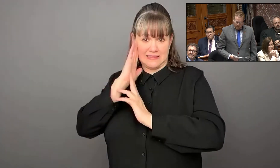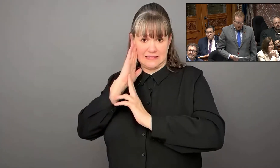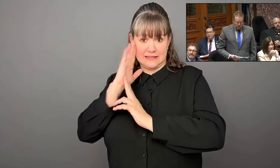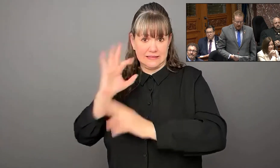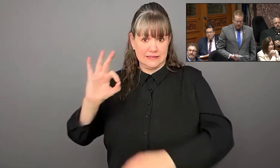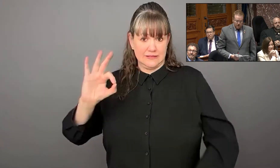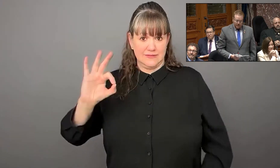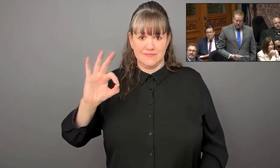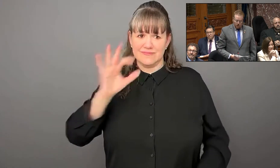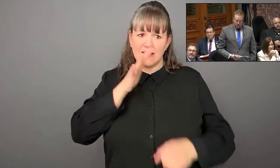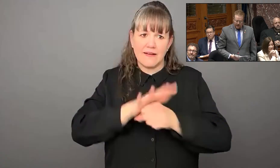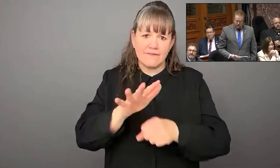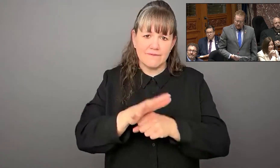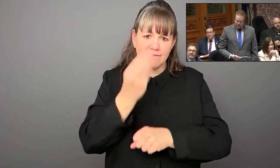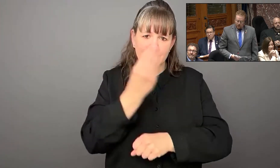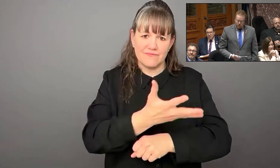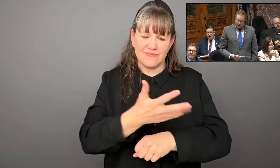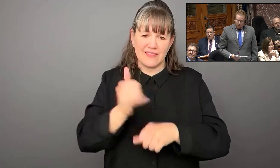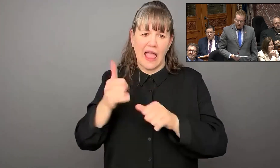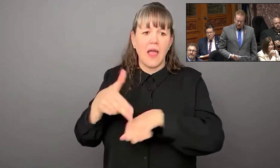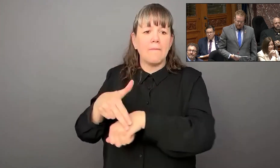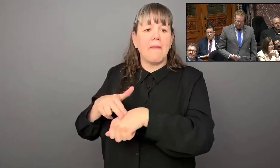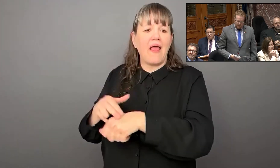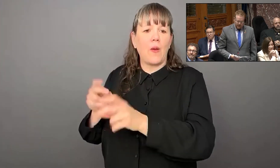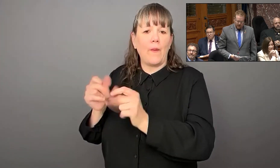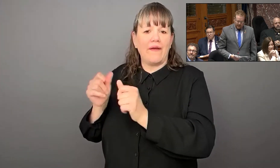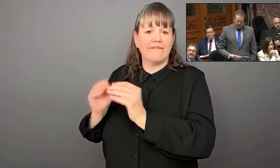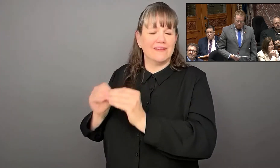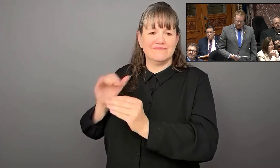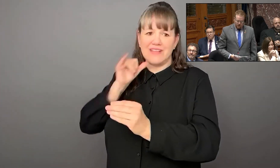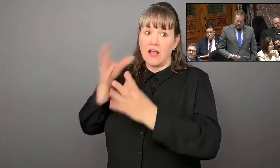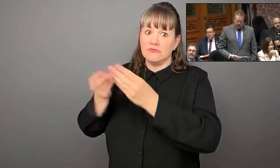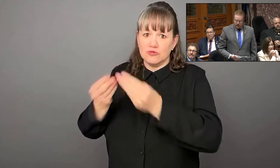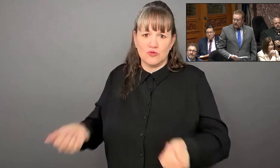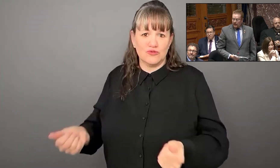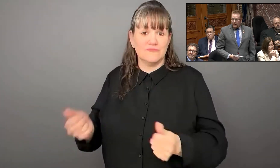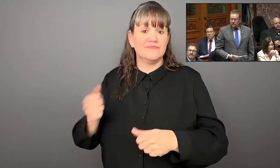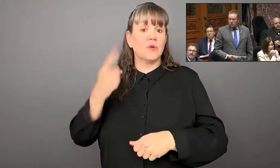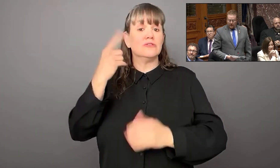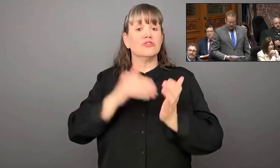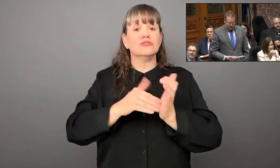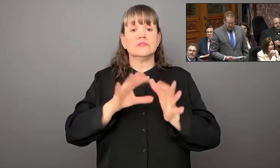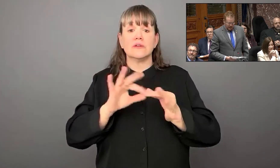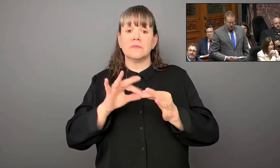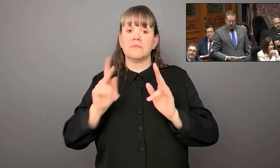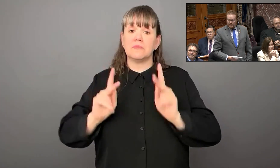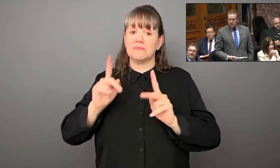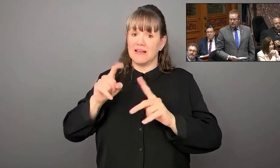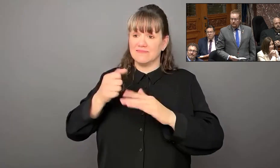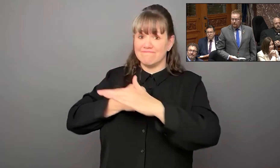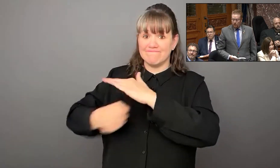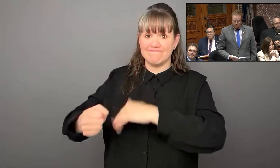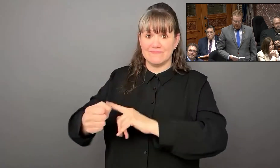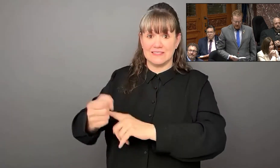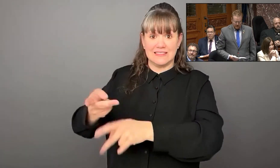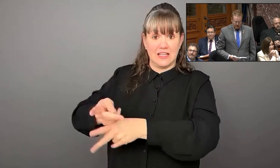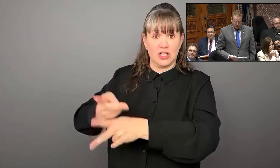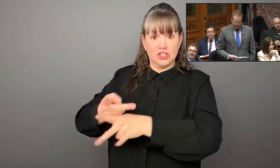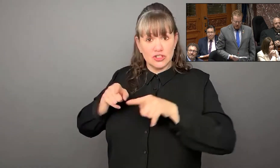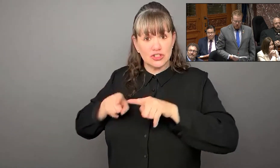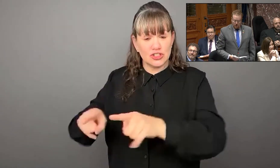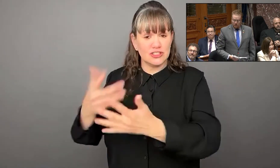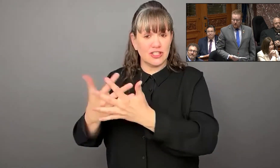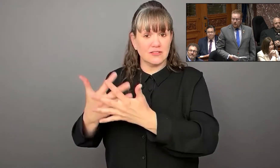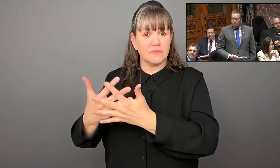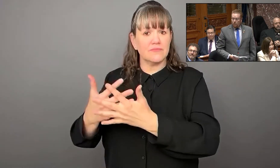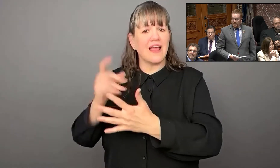quote, "Prior to the beds opening, people who required involuntary care while in jail had to wait in segregation for weeks,"